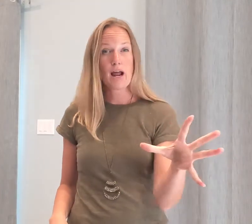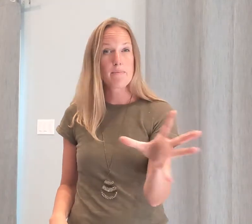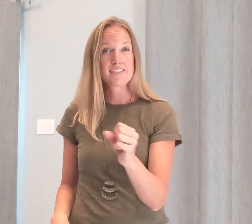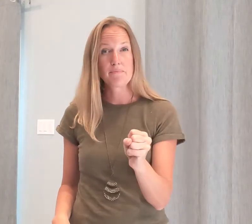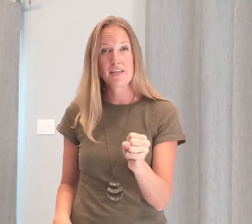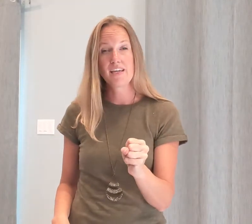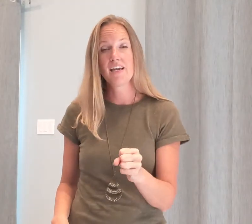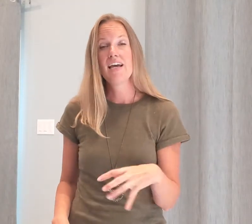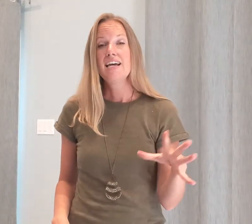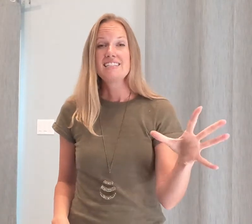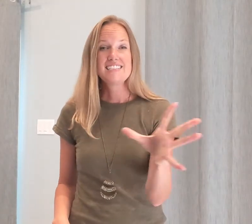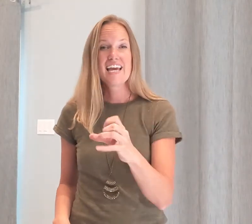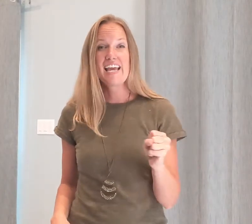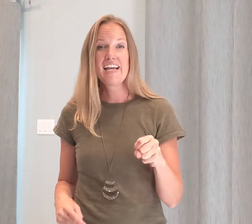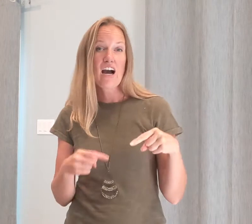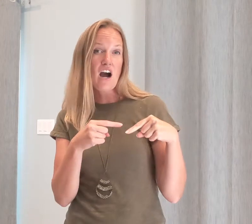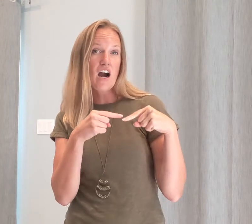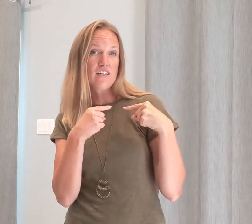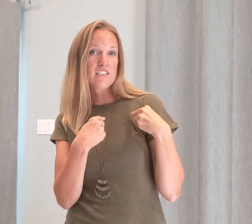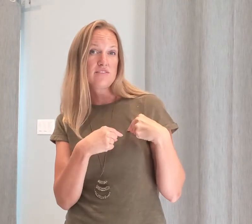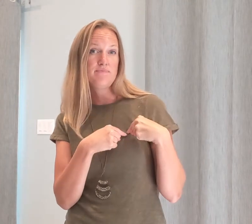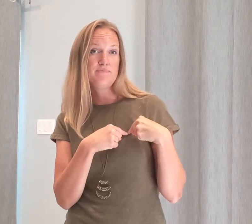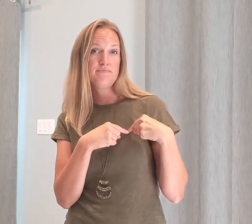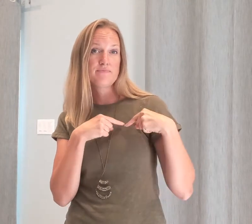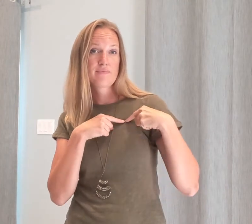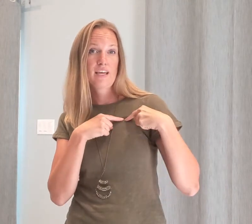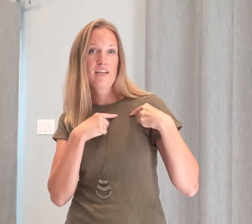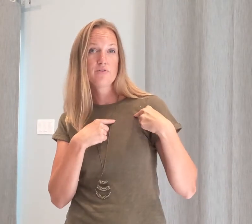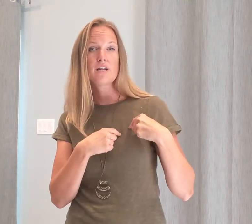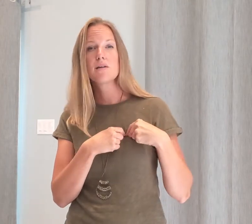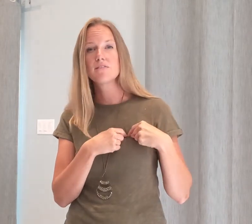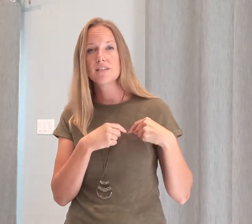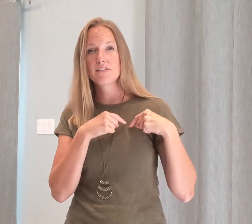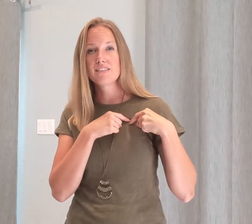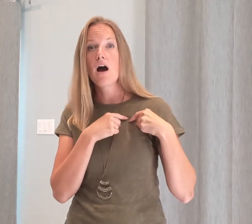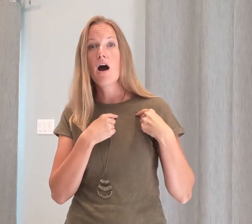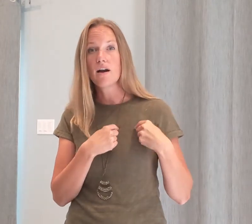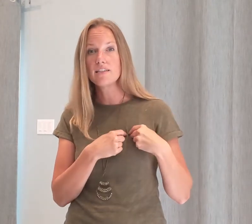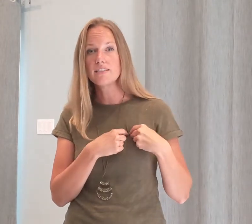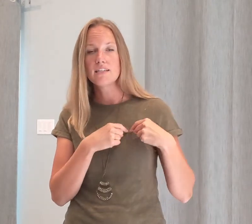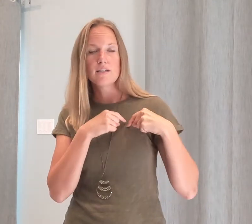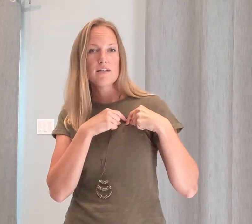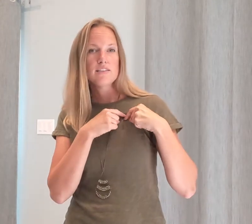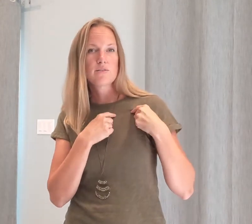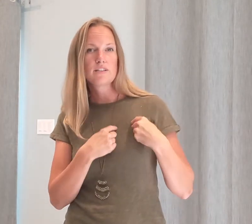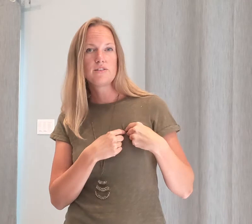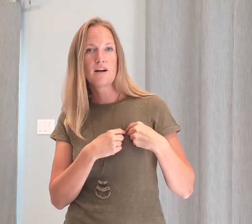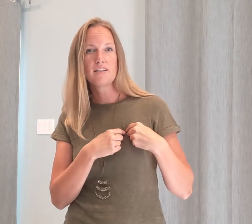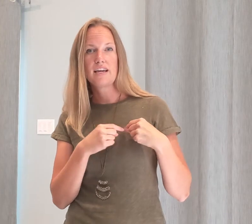grabbing something. Take a heart, okay, because we're talking about someone's heart. So we're going to do heart